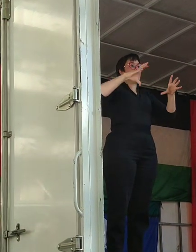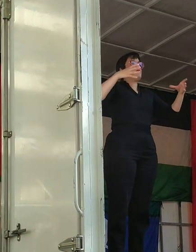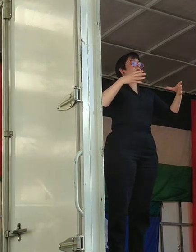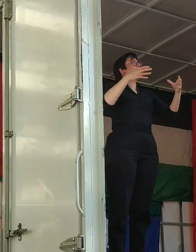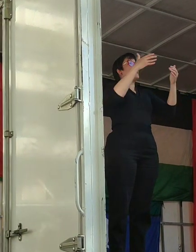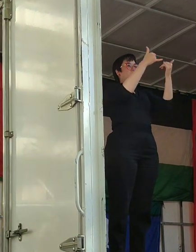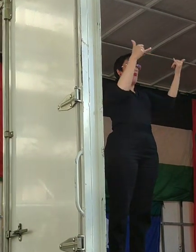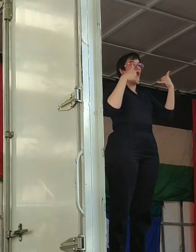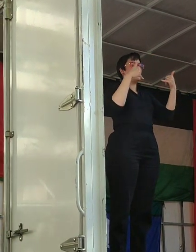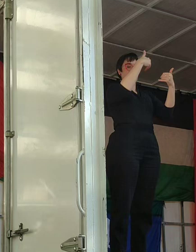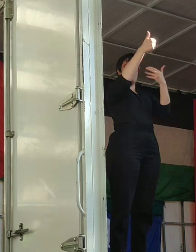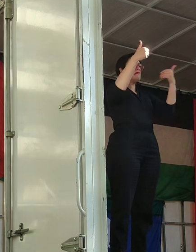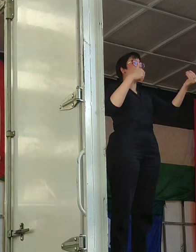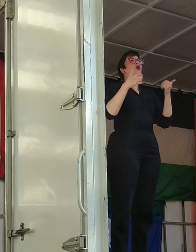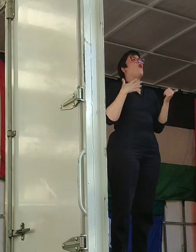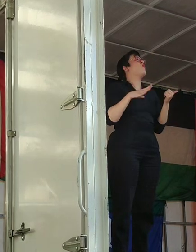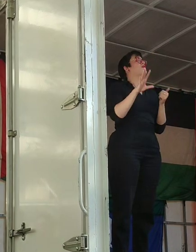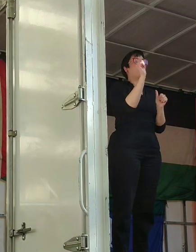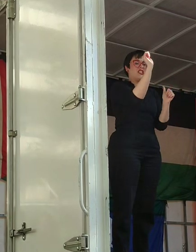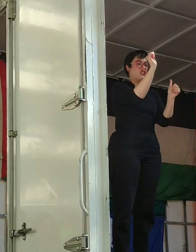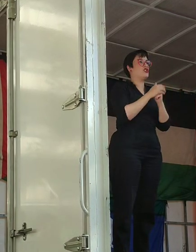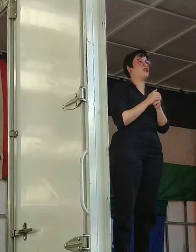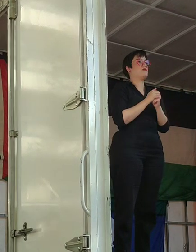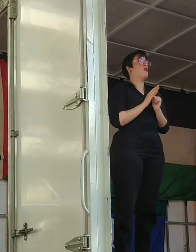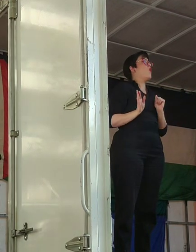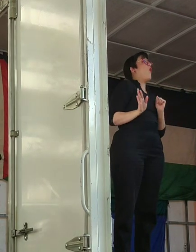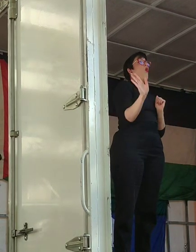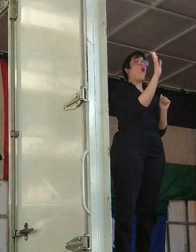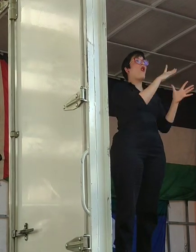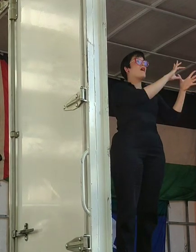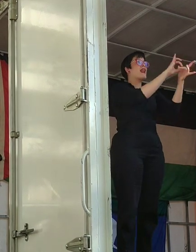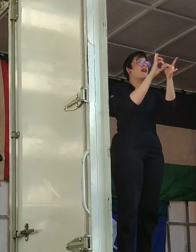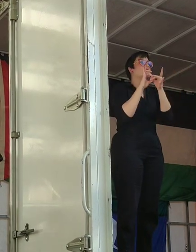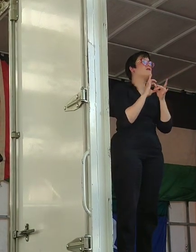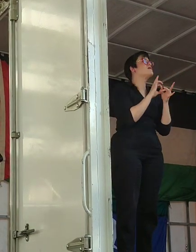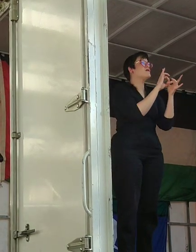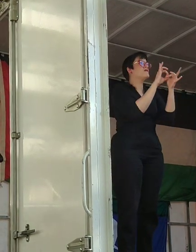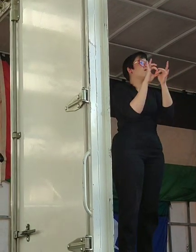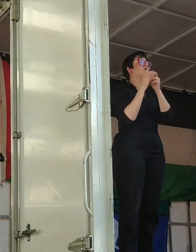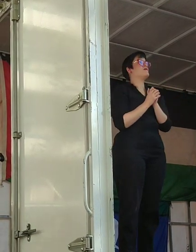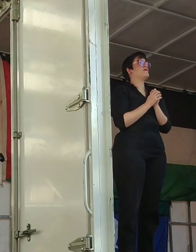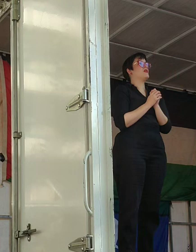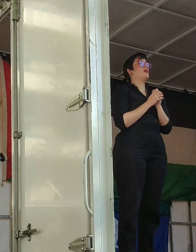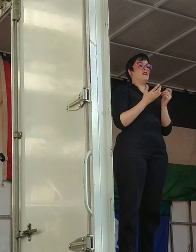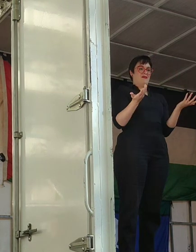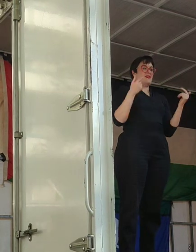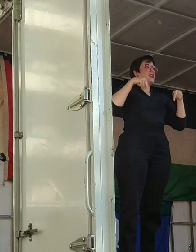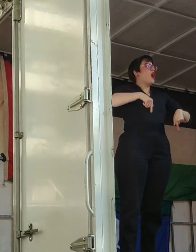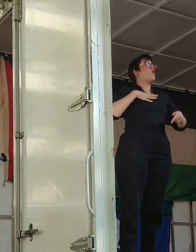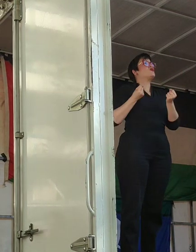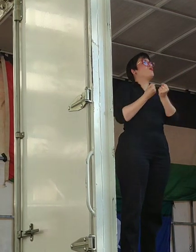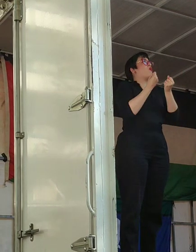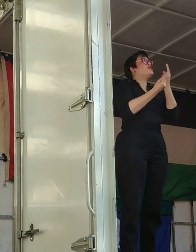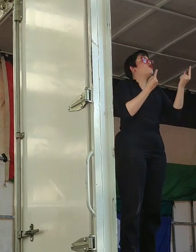undo these borders with our movements. Because we are all interrelated. We are all connected. We live for each other,